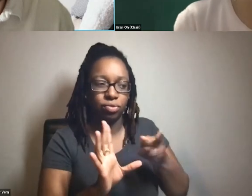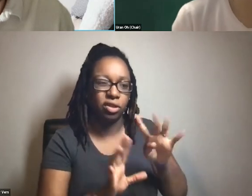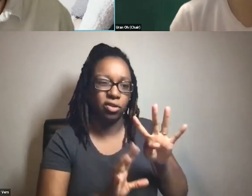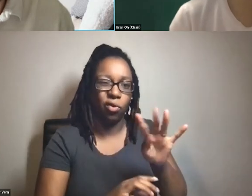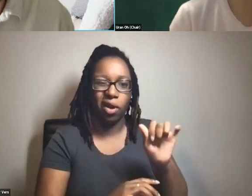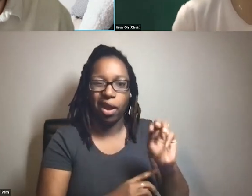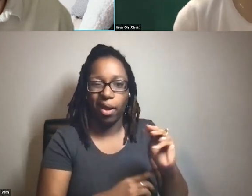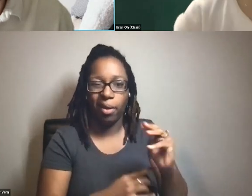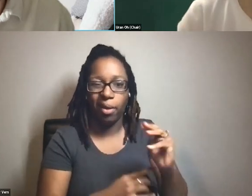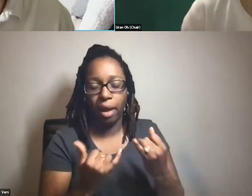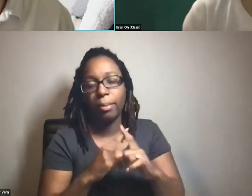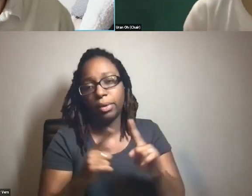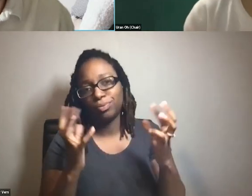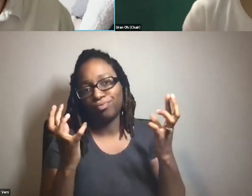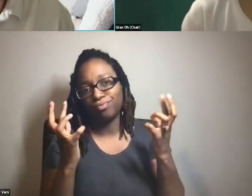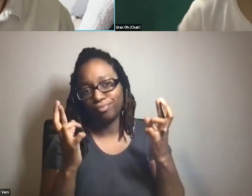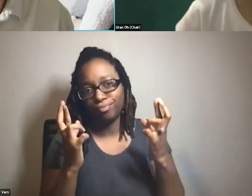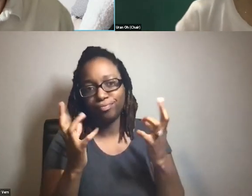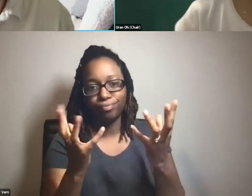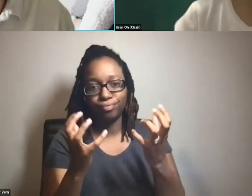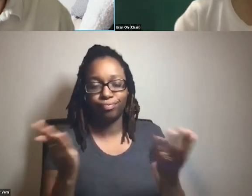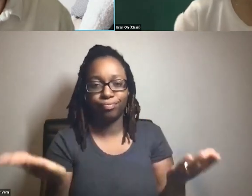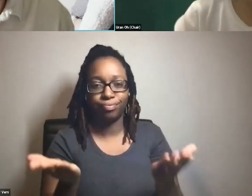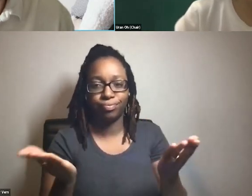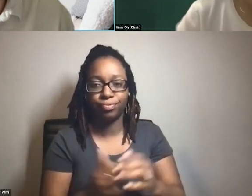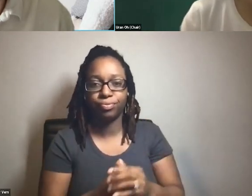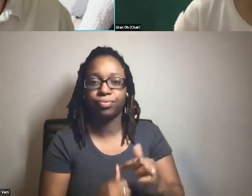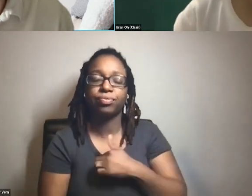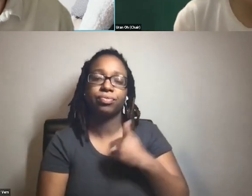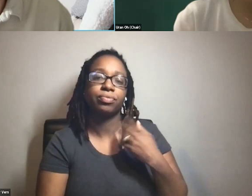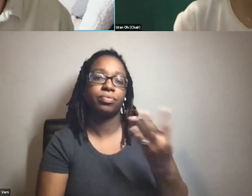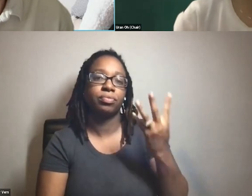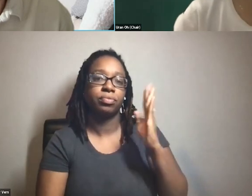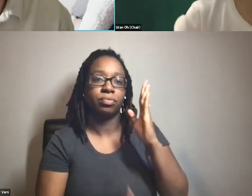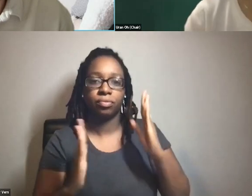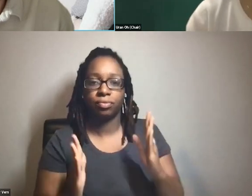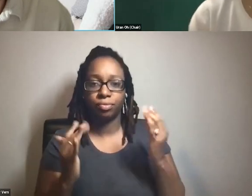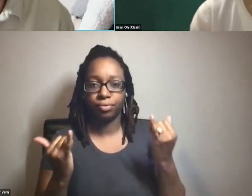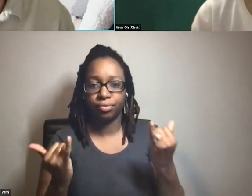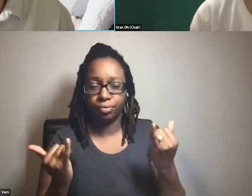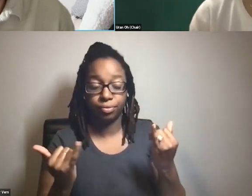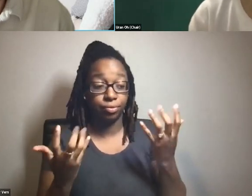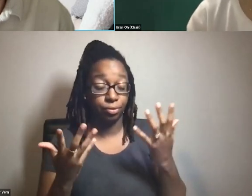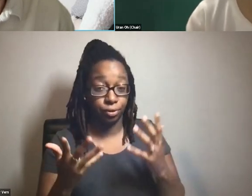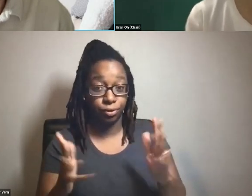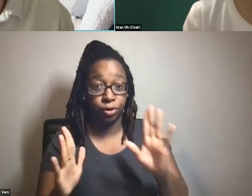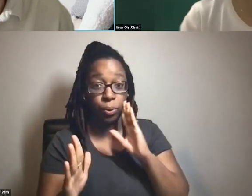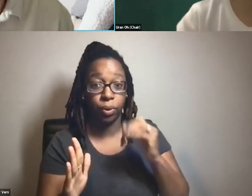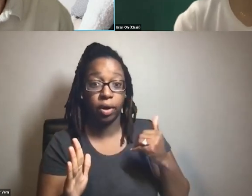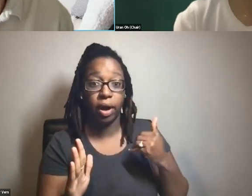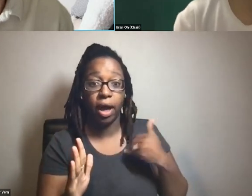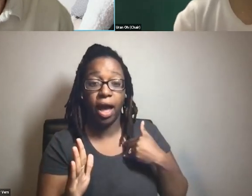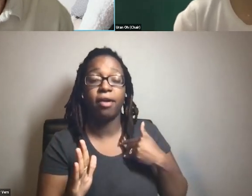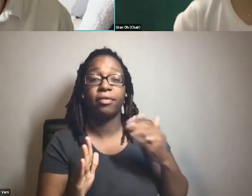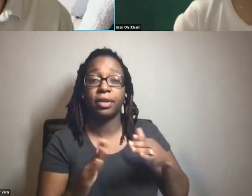here. Okay, so we have 4 presenters today, and afterwards we're gonna have a demo session at the